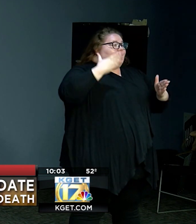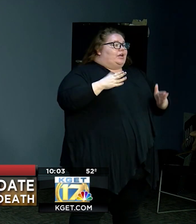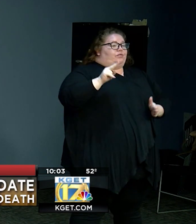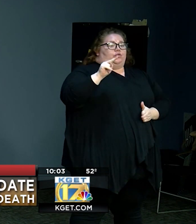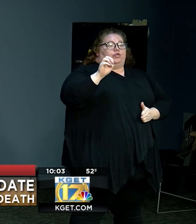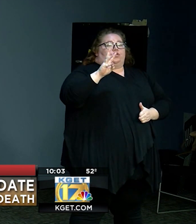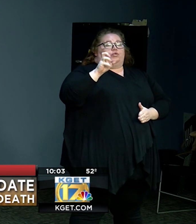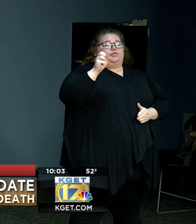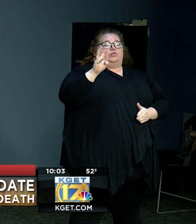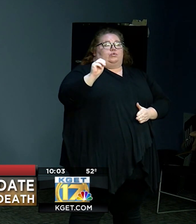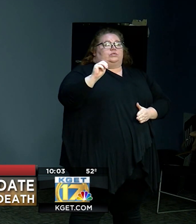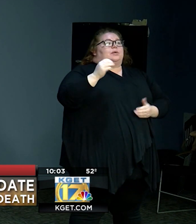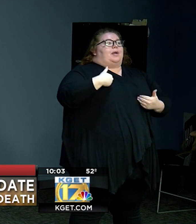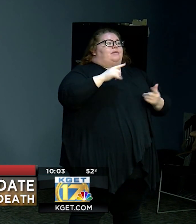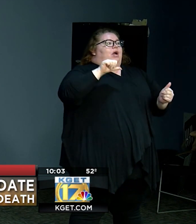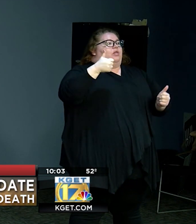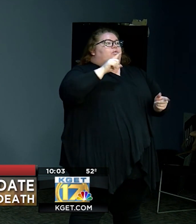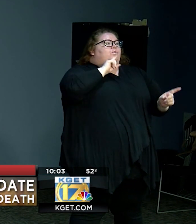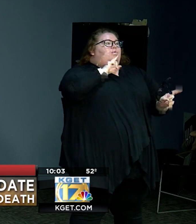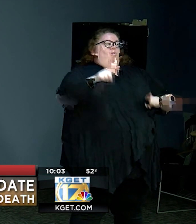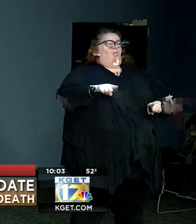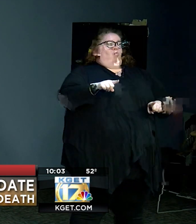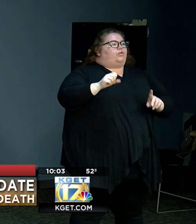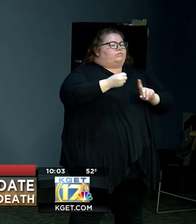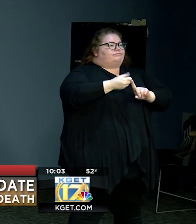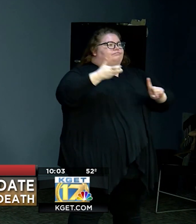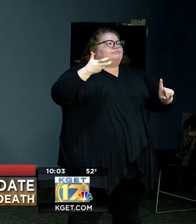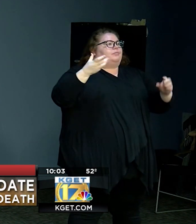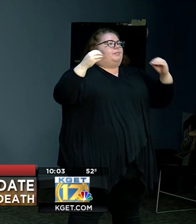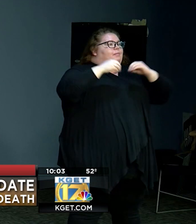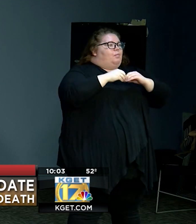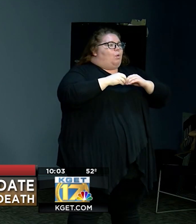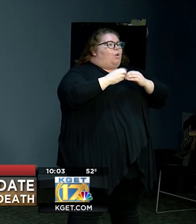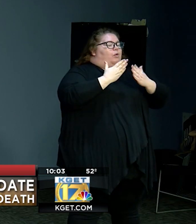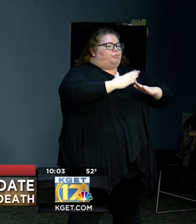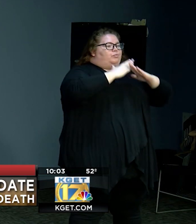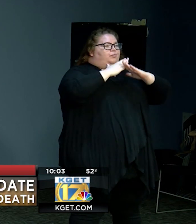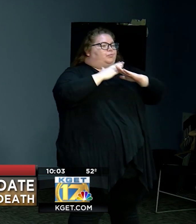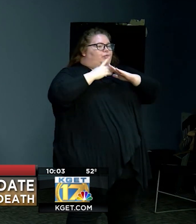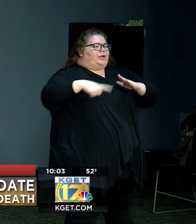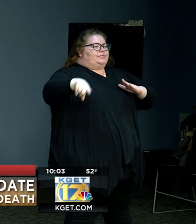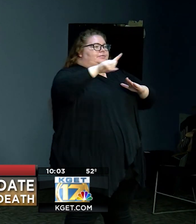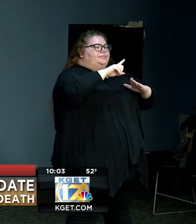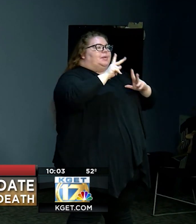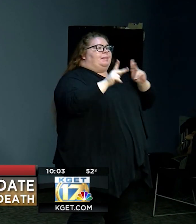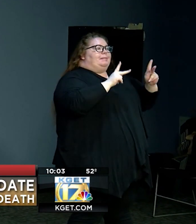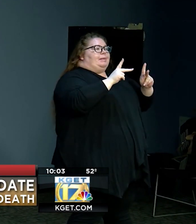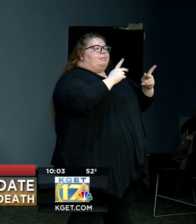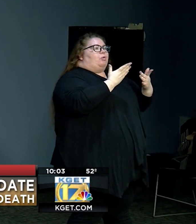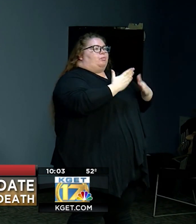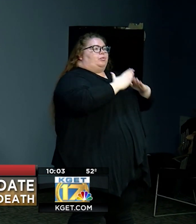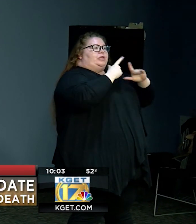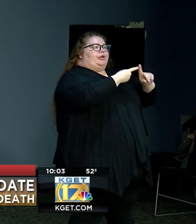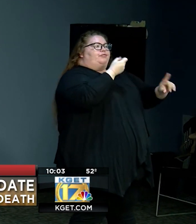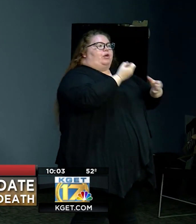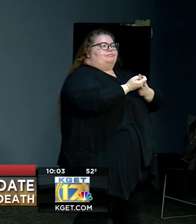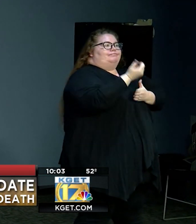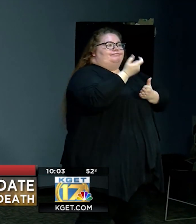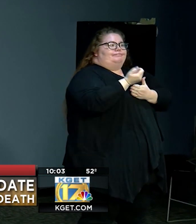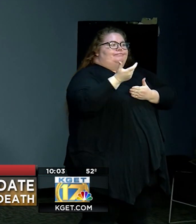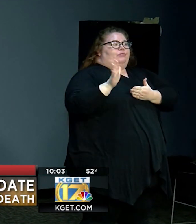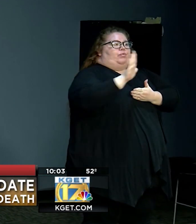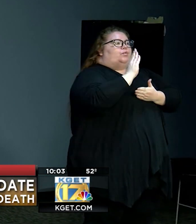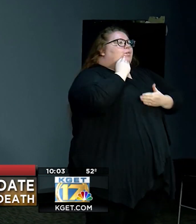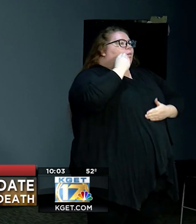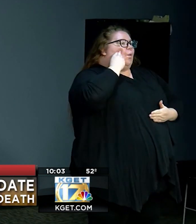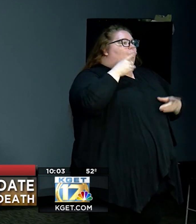that expanded on a previous executive order, further protecting homeowners and tenants from eviction during the COVID-19 pandemic.